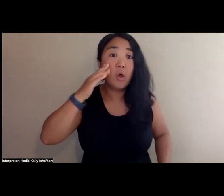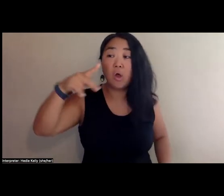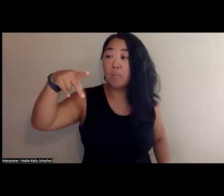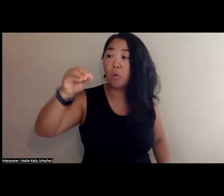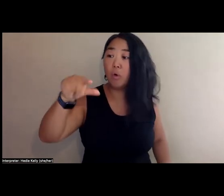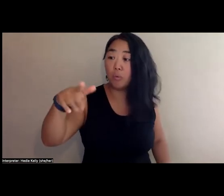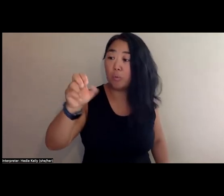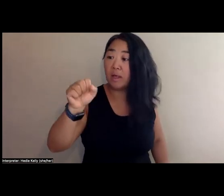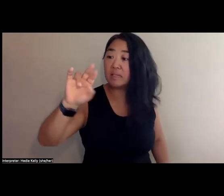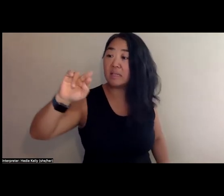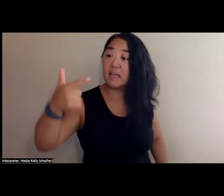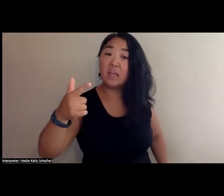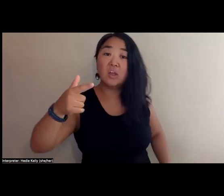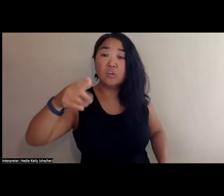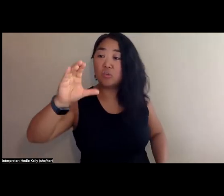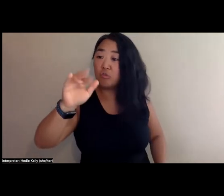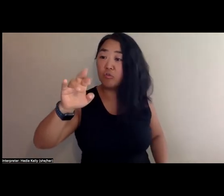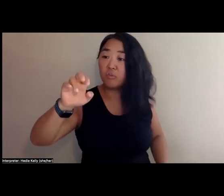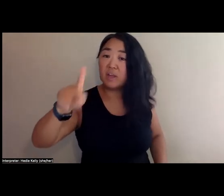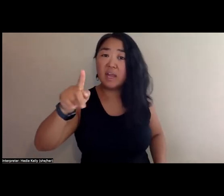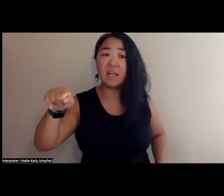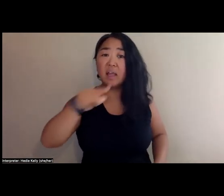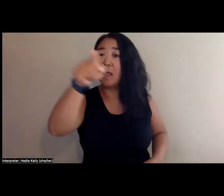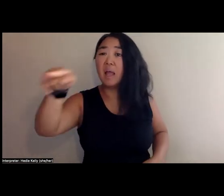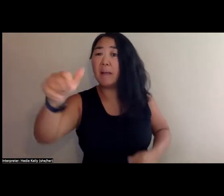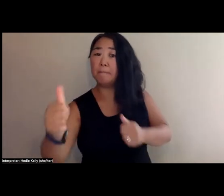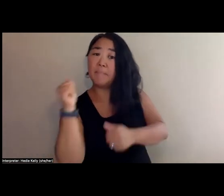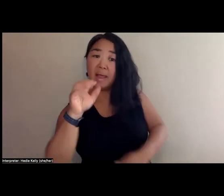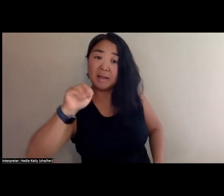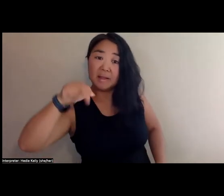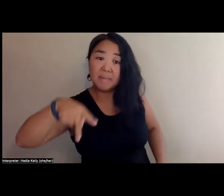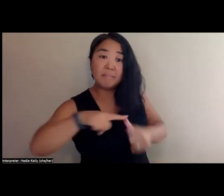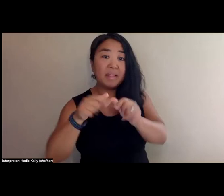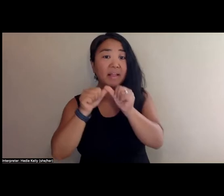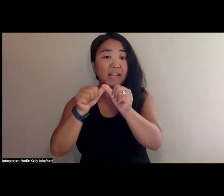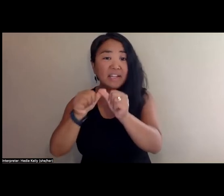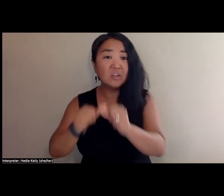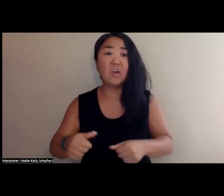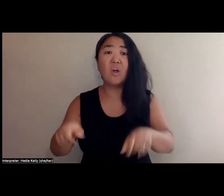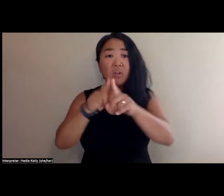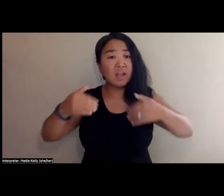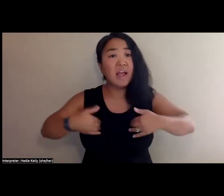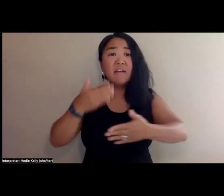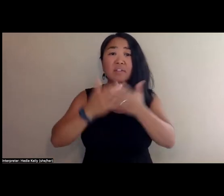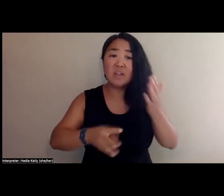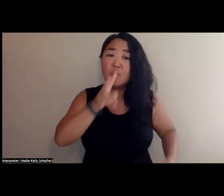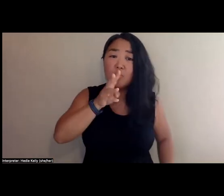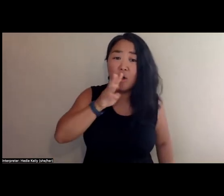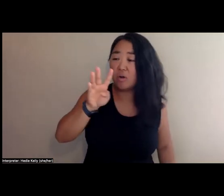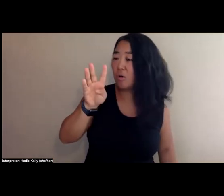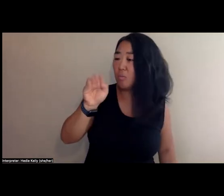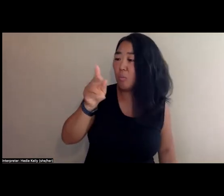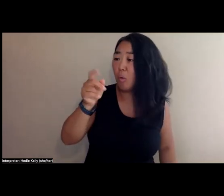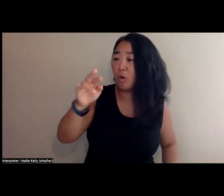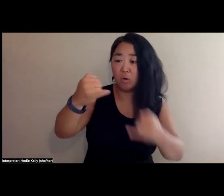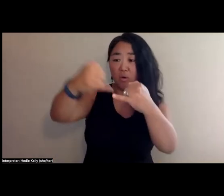backside of this map, and Philadelphia continues all the way around here. We've got water borders that are that Pequessing Creek flowing into